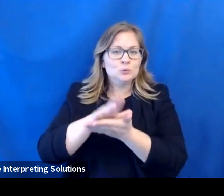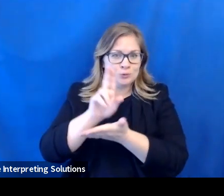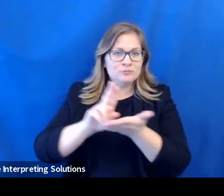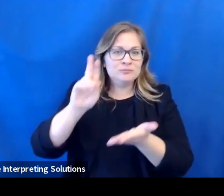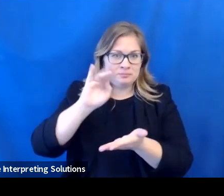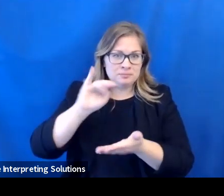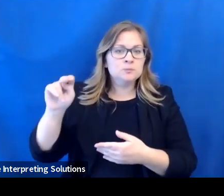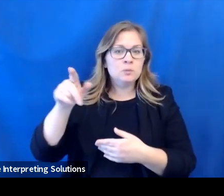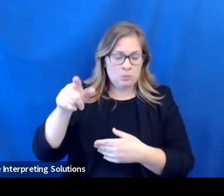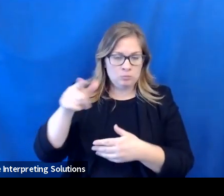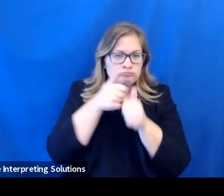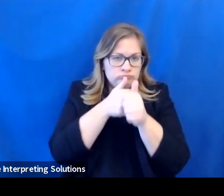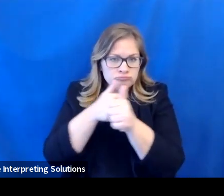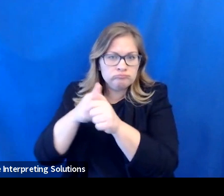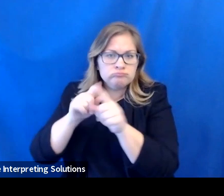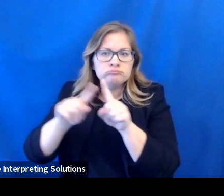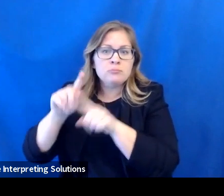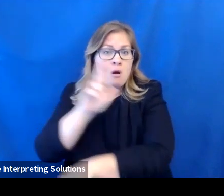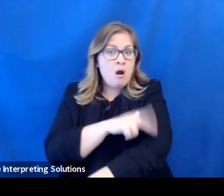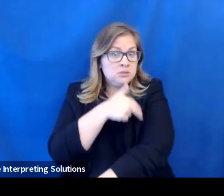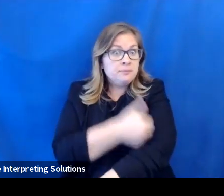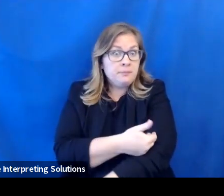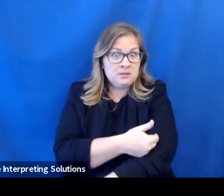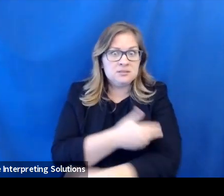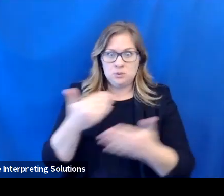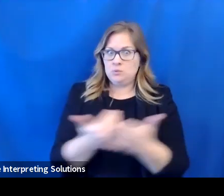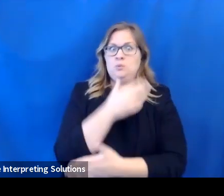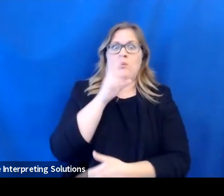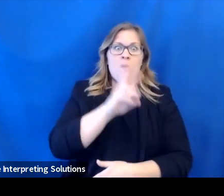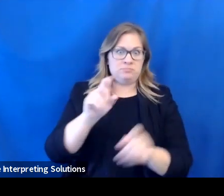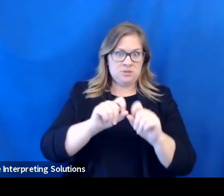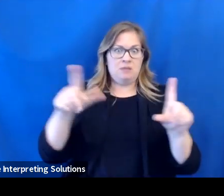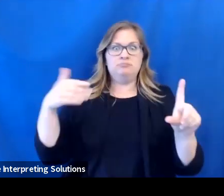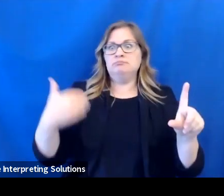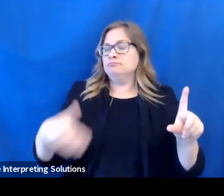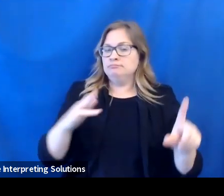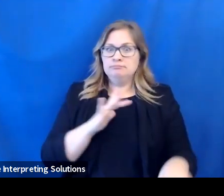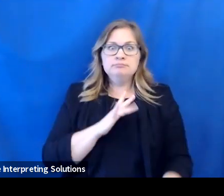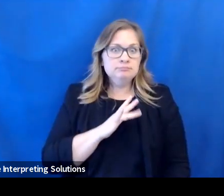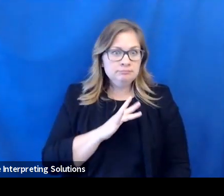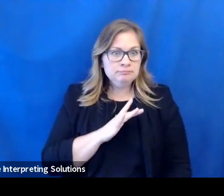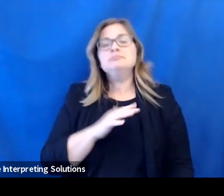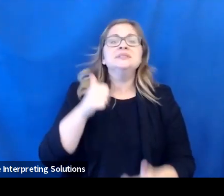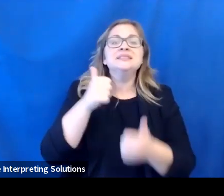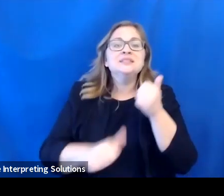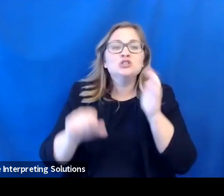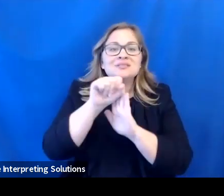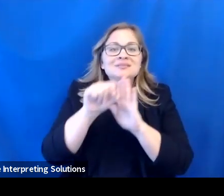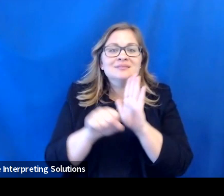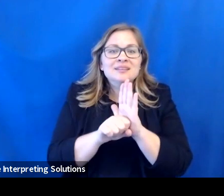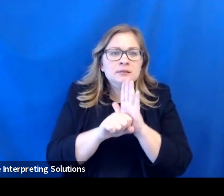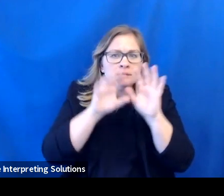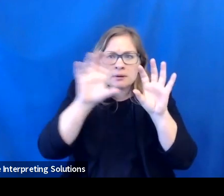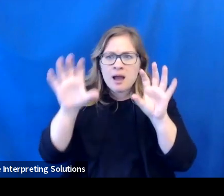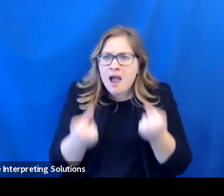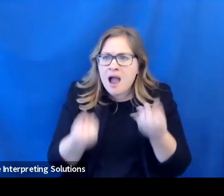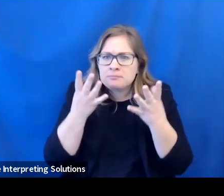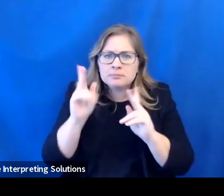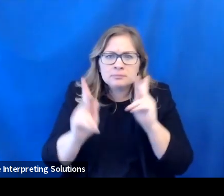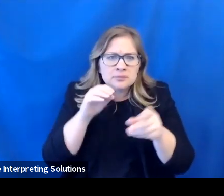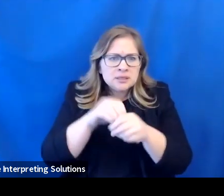click on any state and find out how many people are hospitalized, how many are in ICU. Their goal is to make this easier for states to maybe